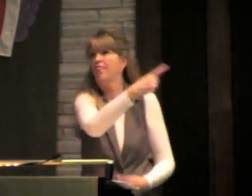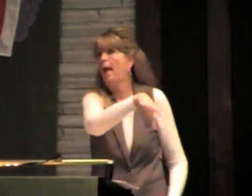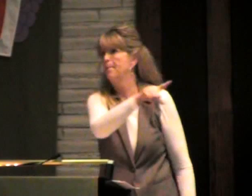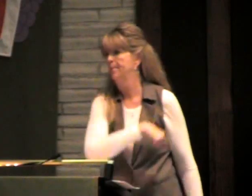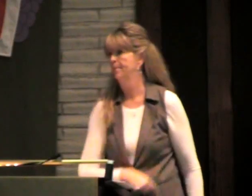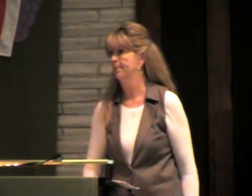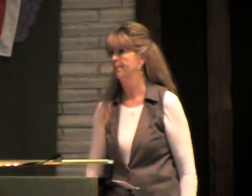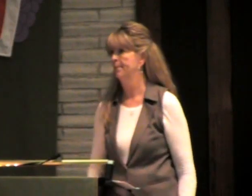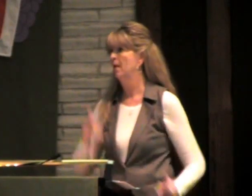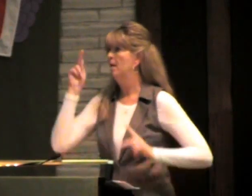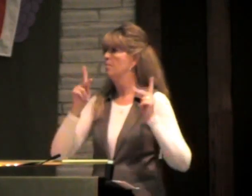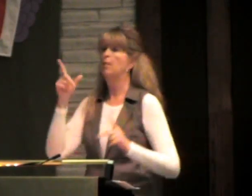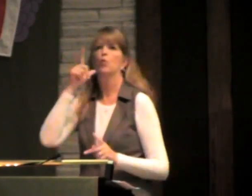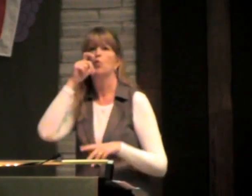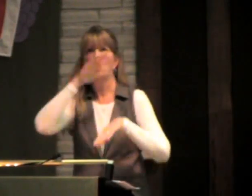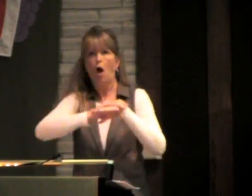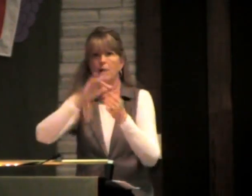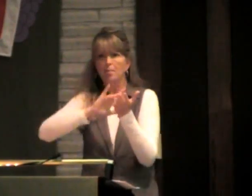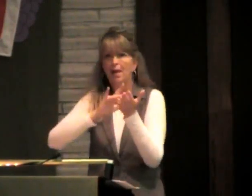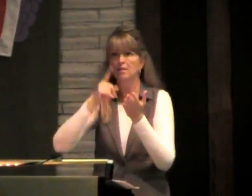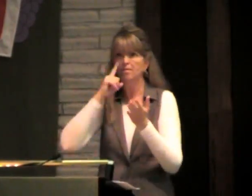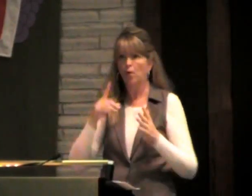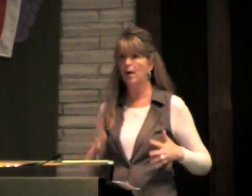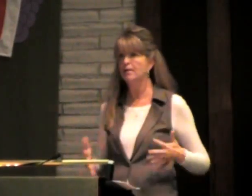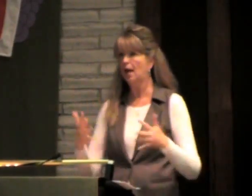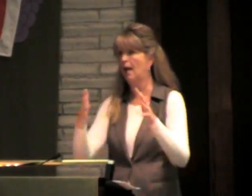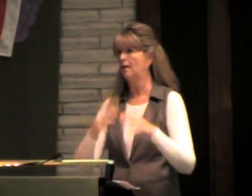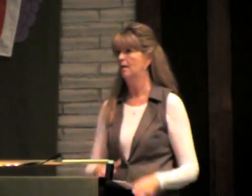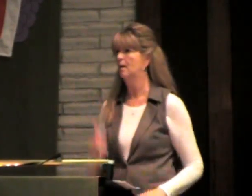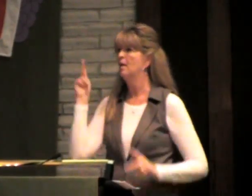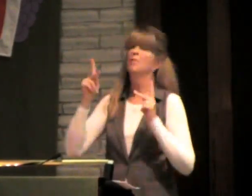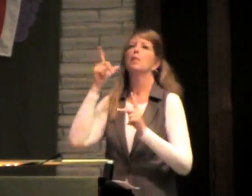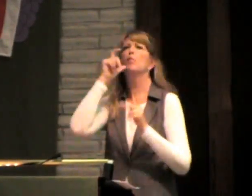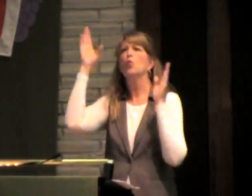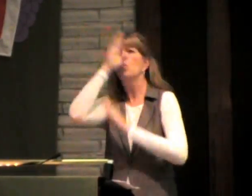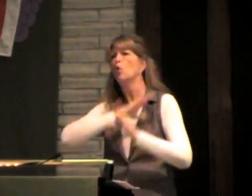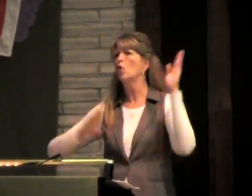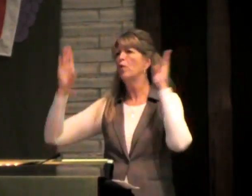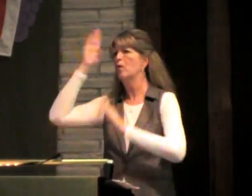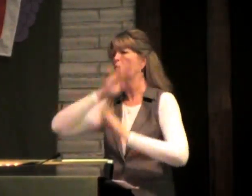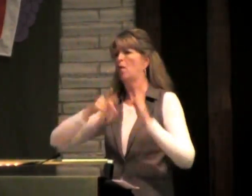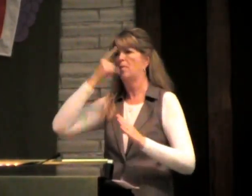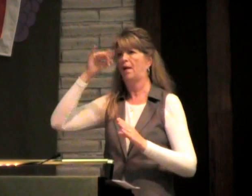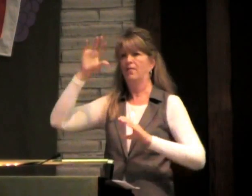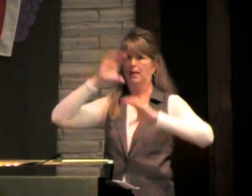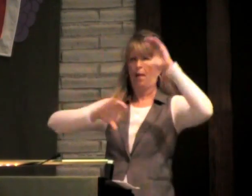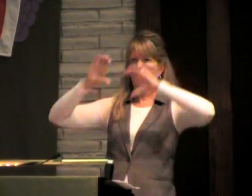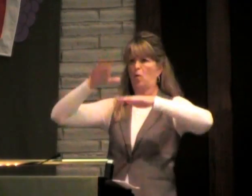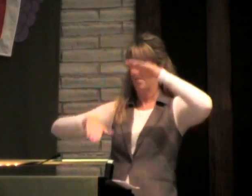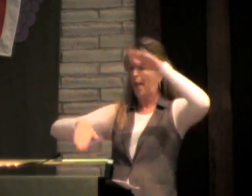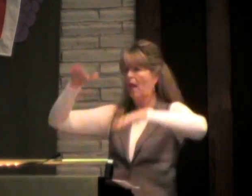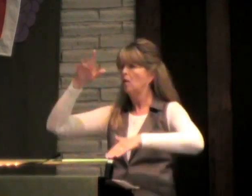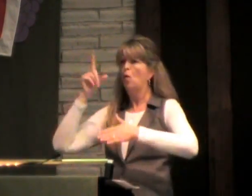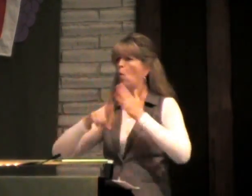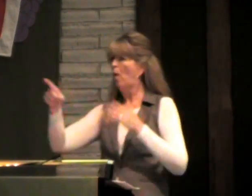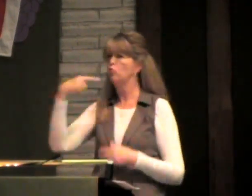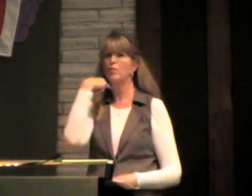life. So what do we tell people like that? What do we tell people who are on medication for anxiety? Who are worried